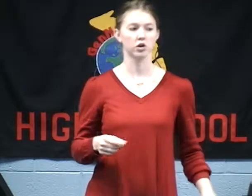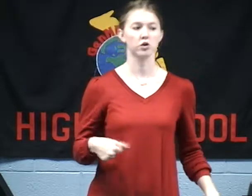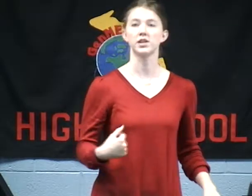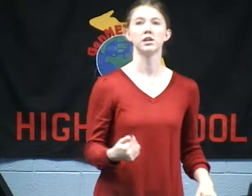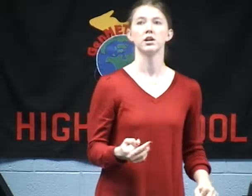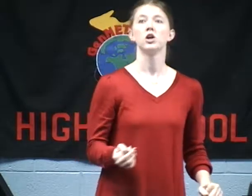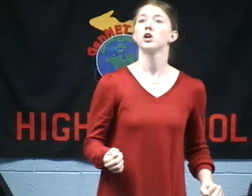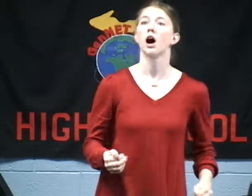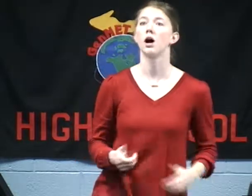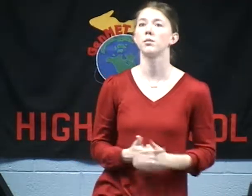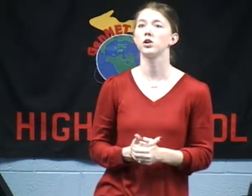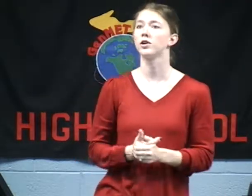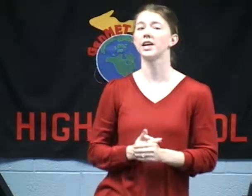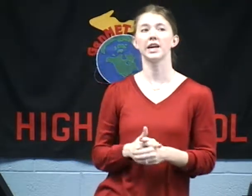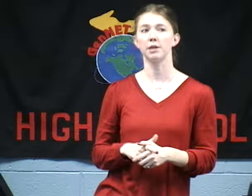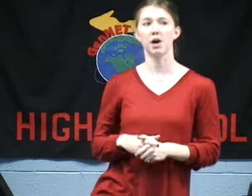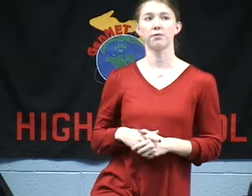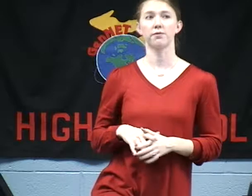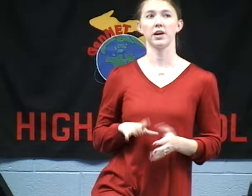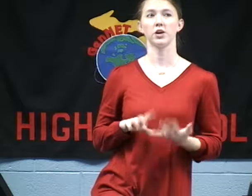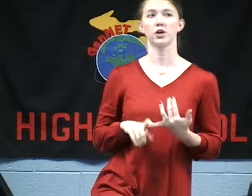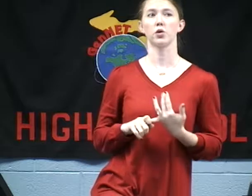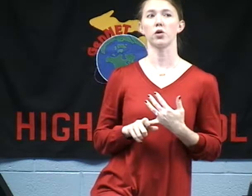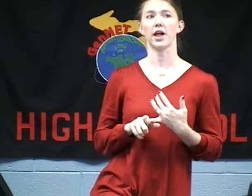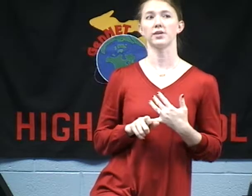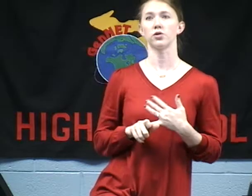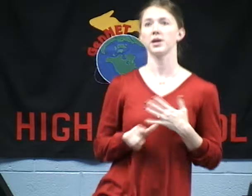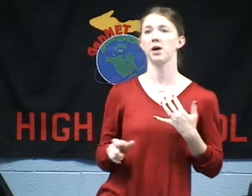You didn't get an email in your Google Classroom email?